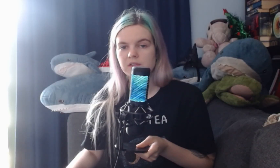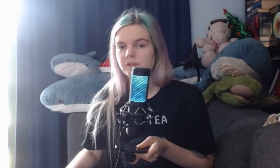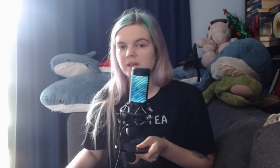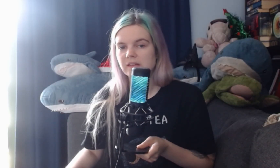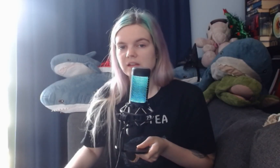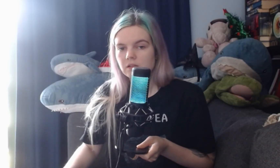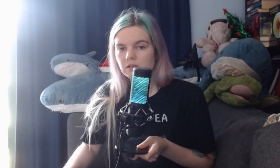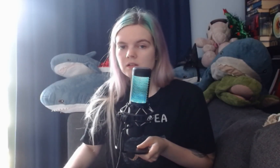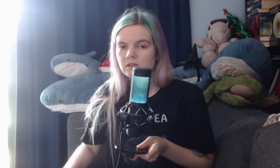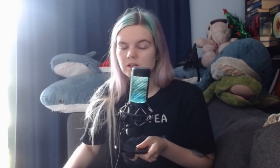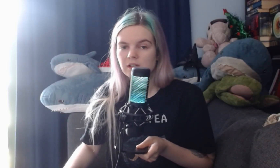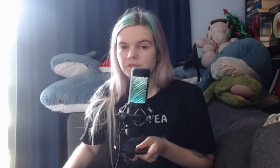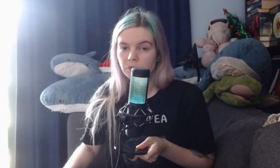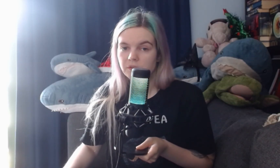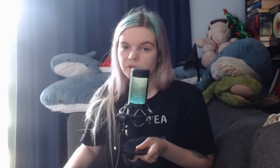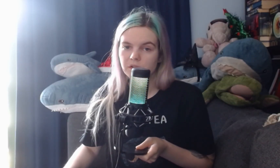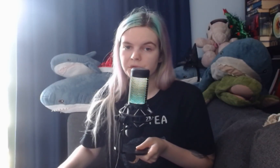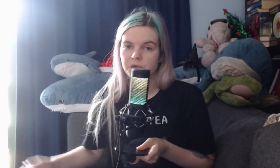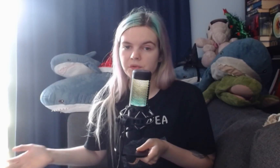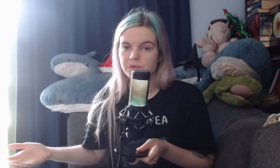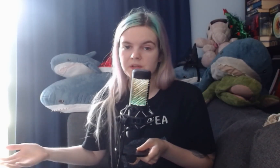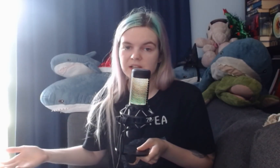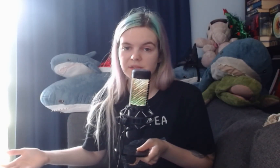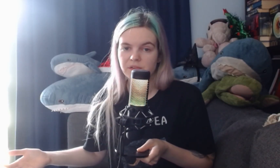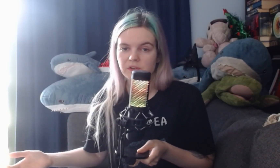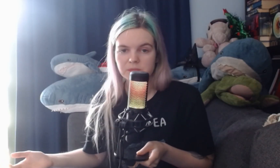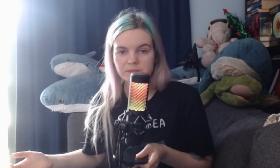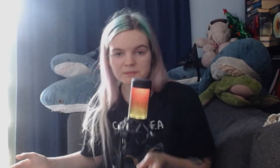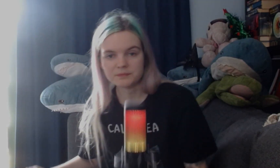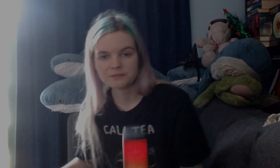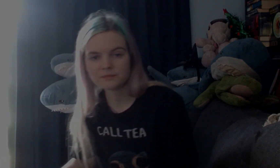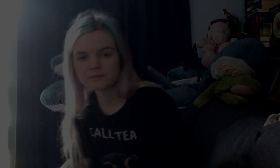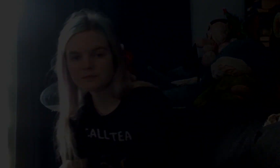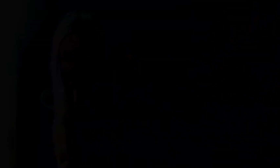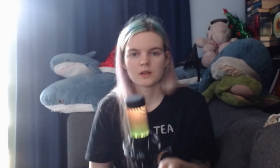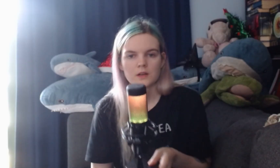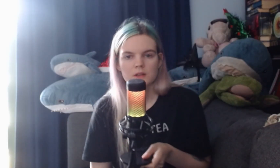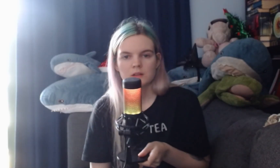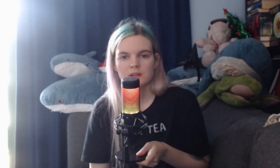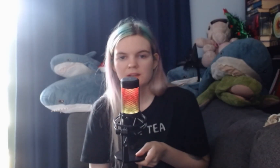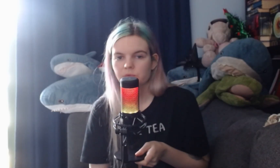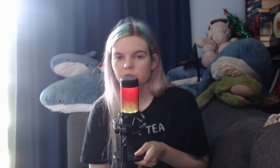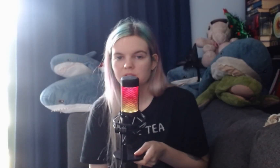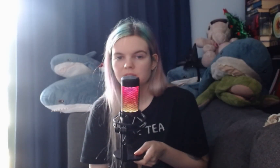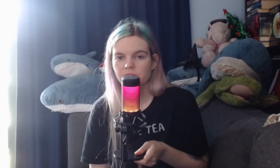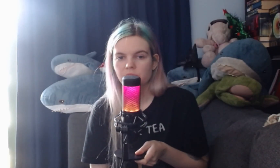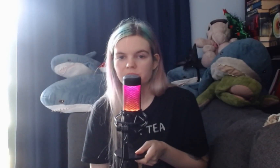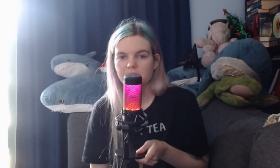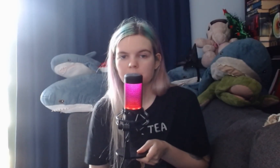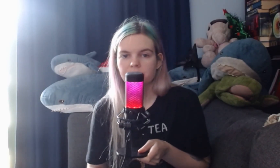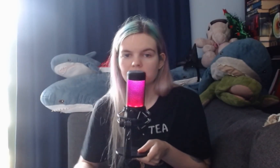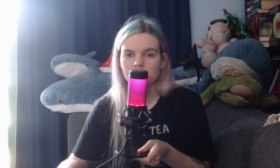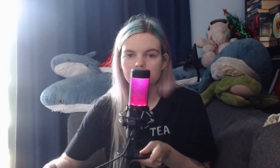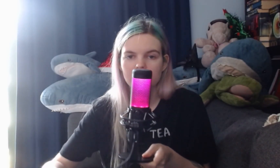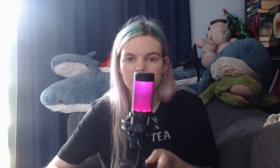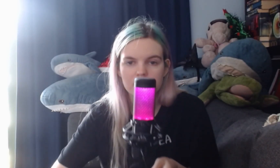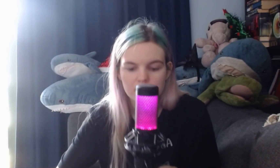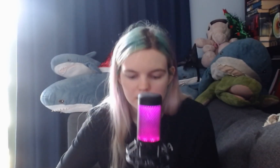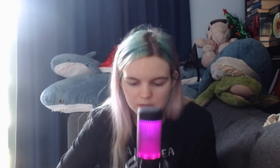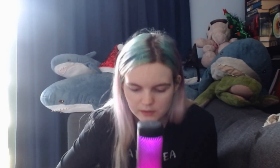makes a difference if you use different hands, so. The next one then is to say I'm sick, and I